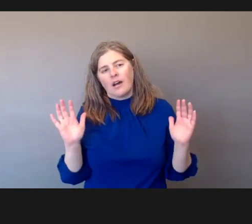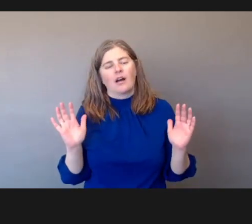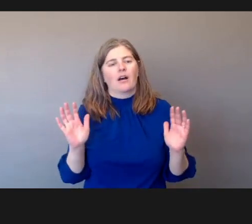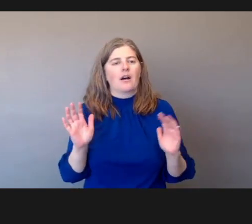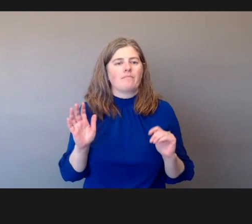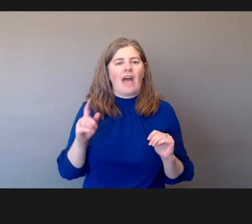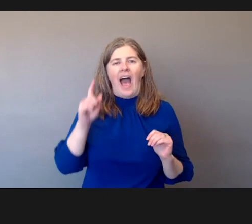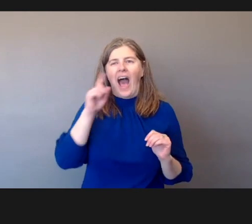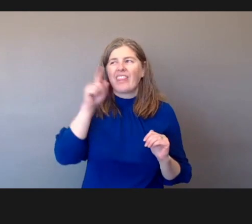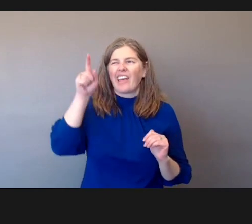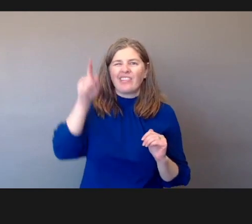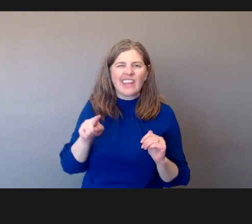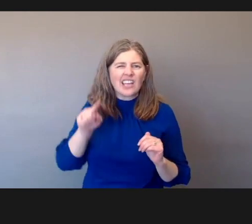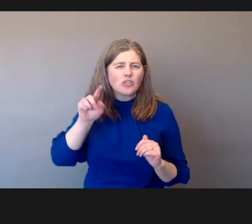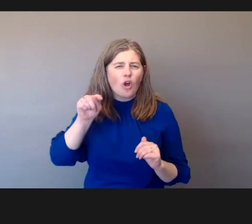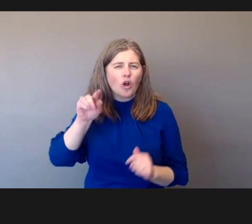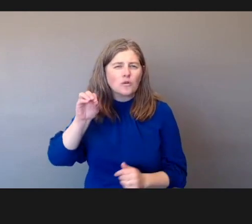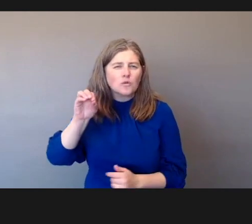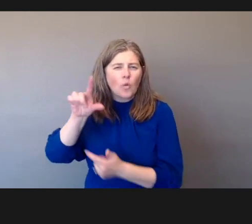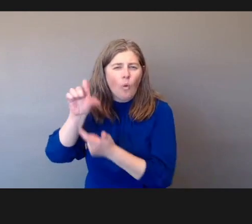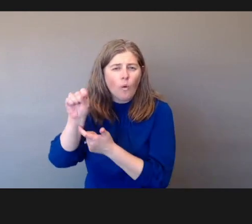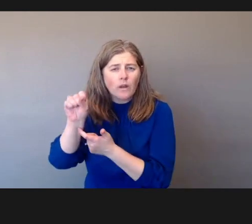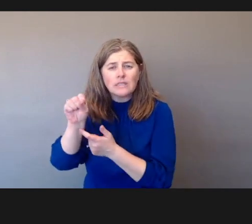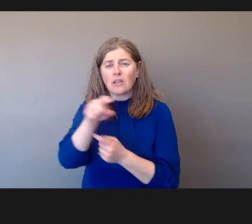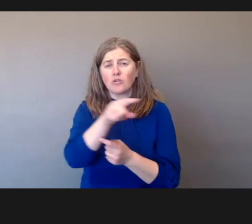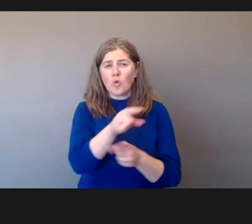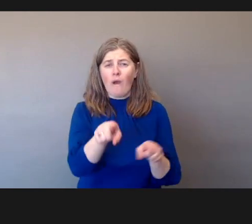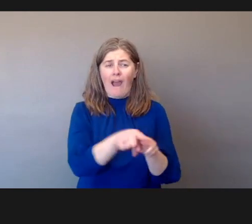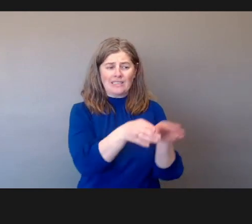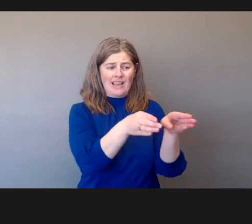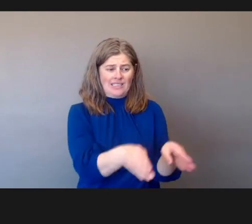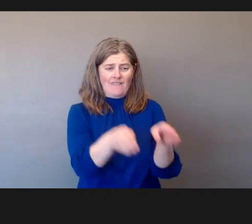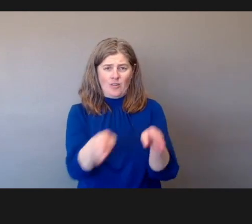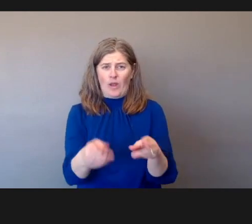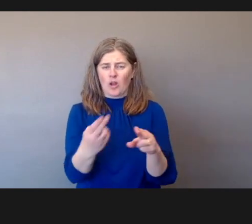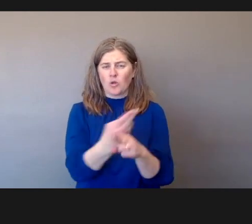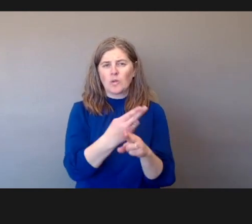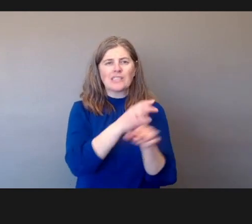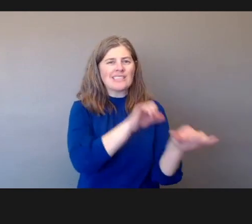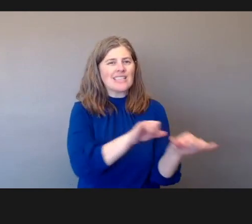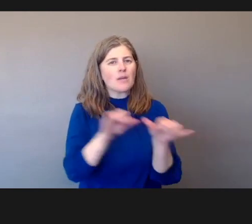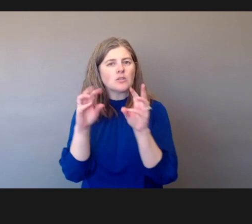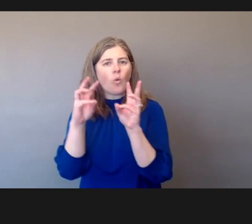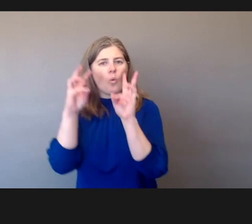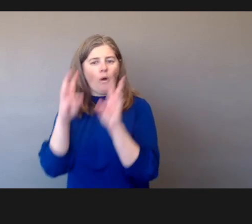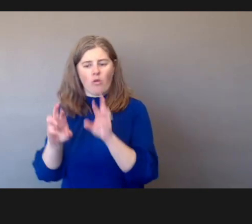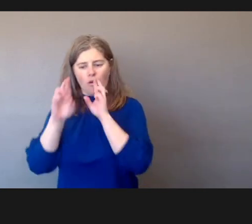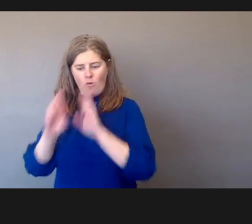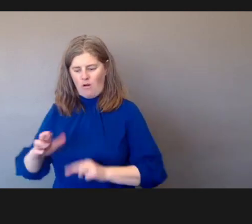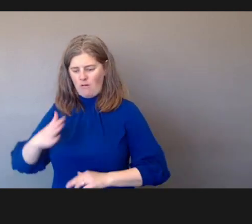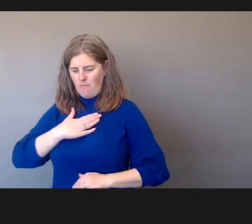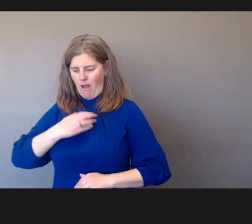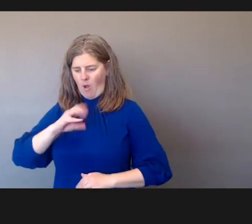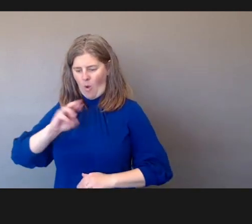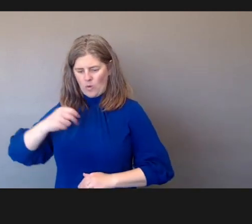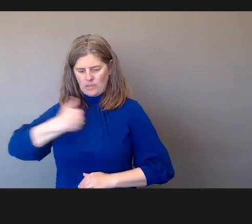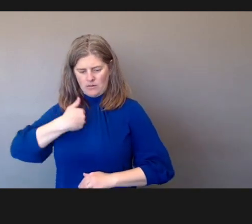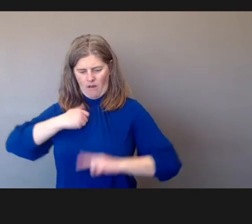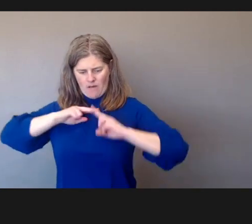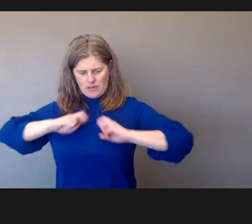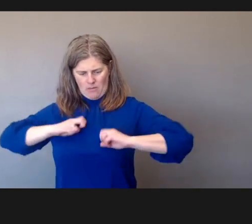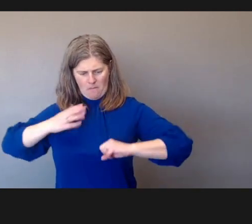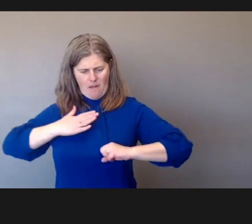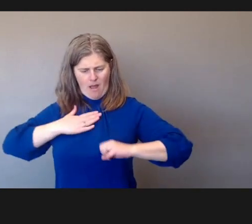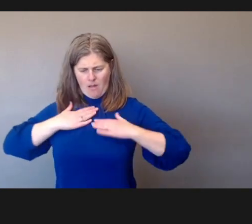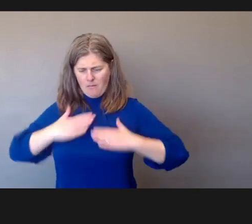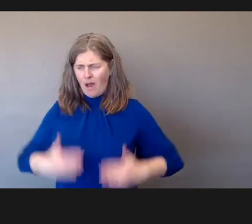think these are tools, like I just said, that individuals can use, just like weather reports or your own self-assessment of your condition.